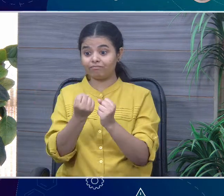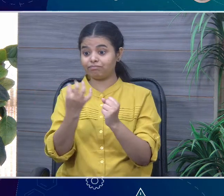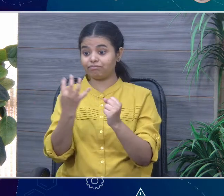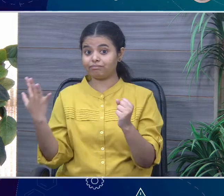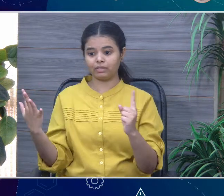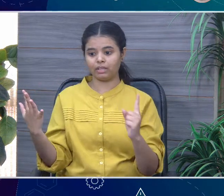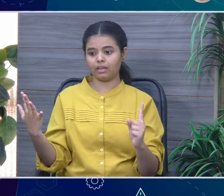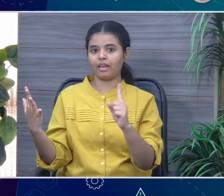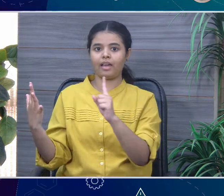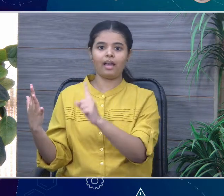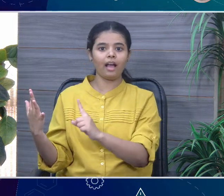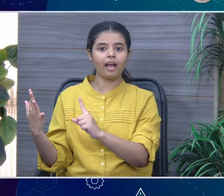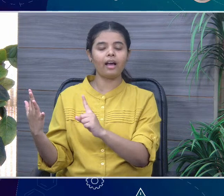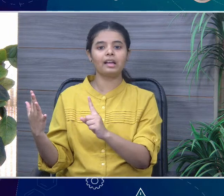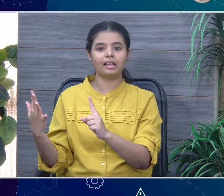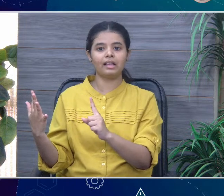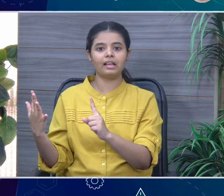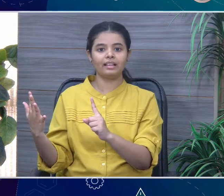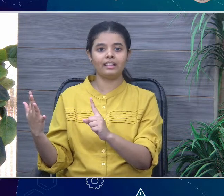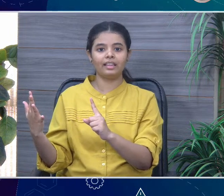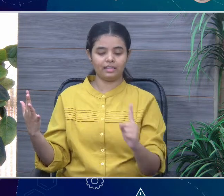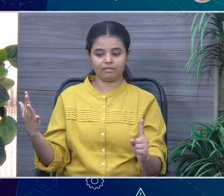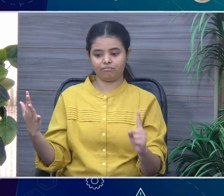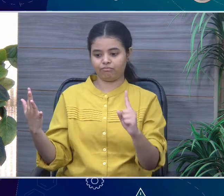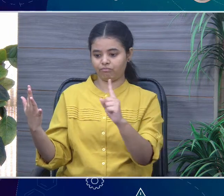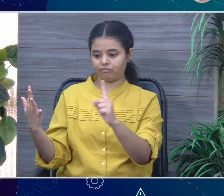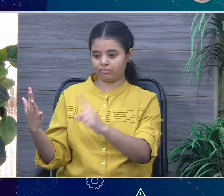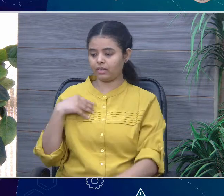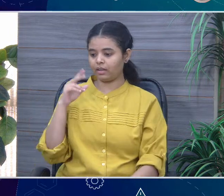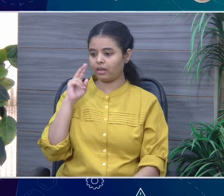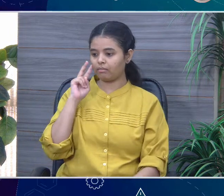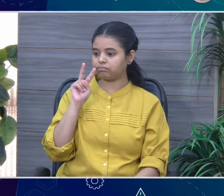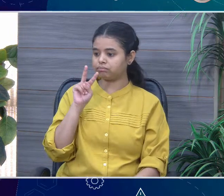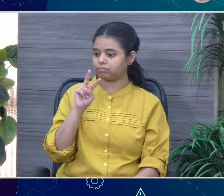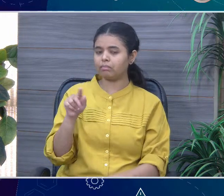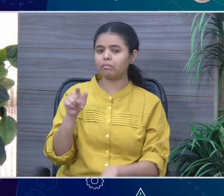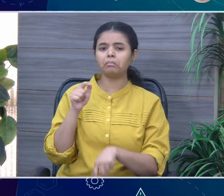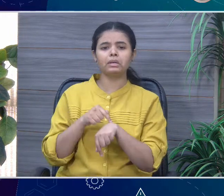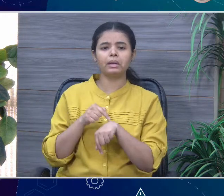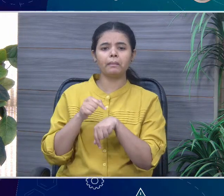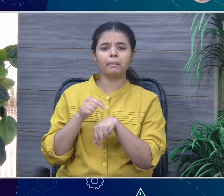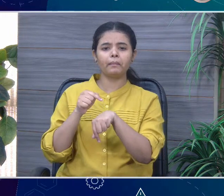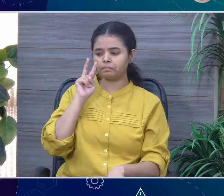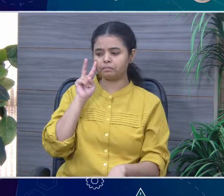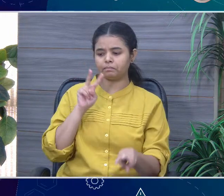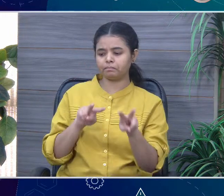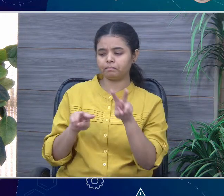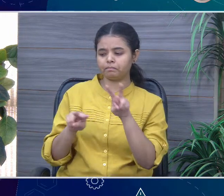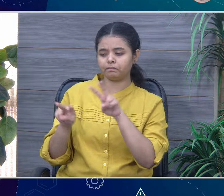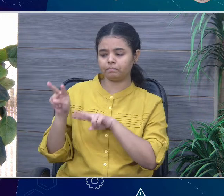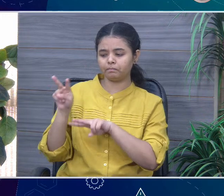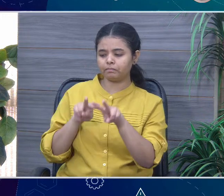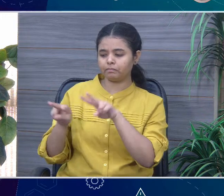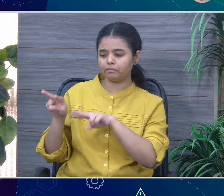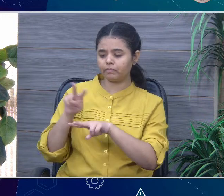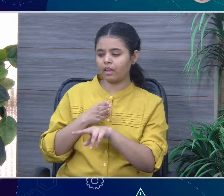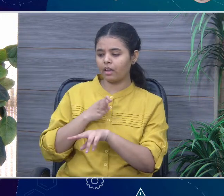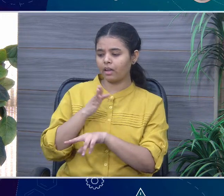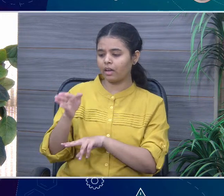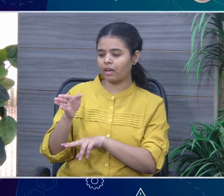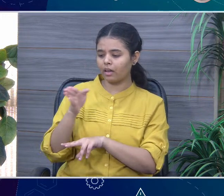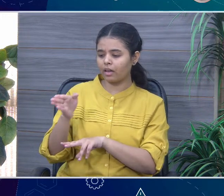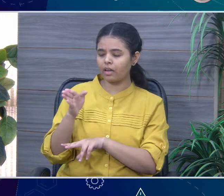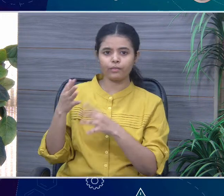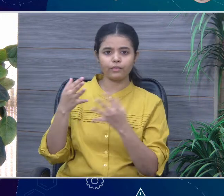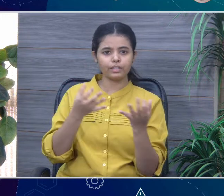settled there already. So the buddy will go there for some time, and then I have to see when can the buddy go to the special